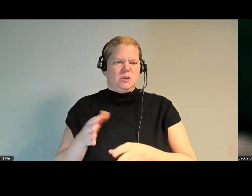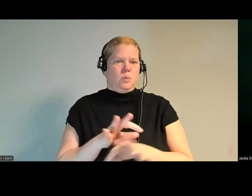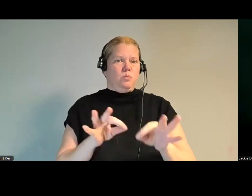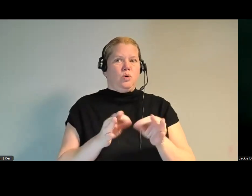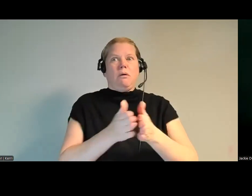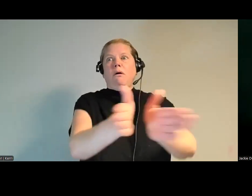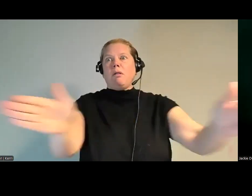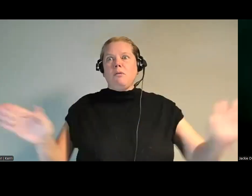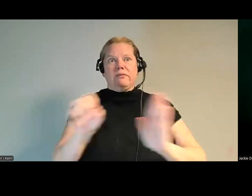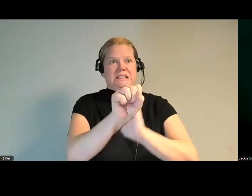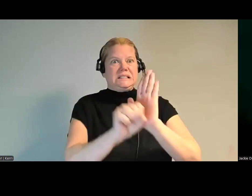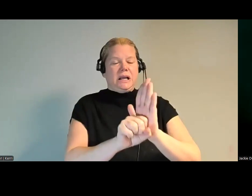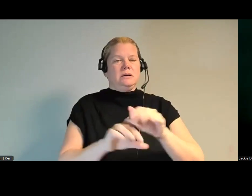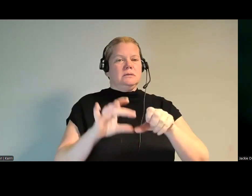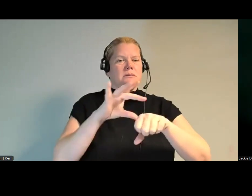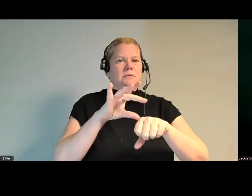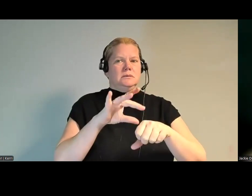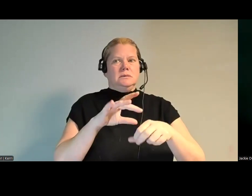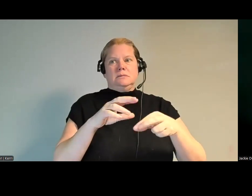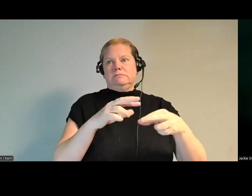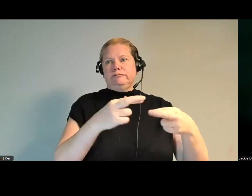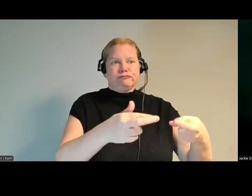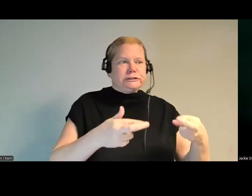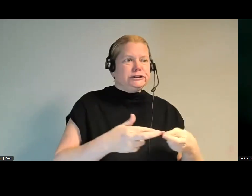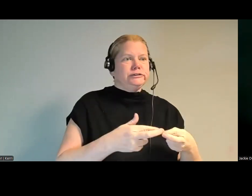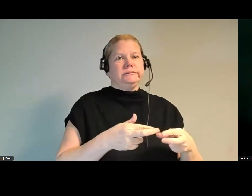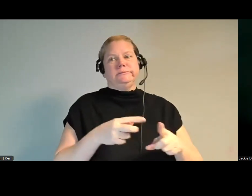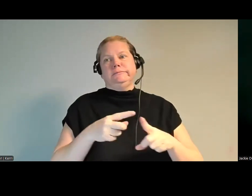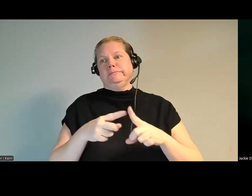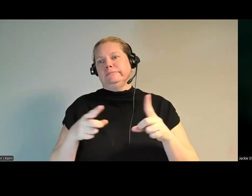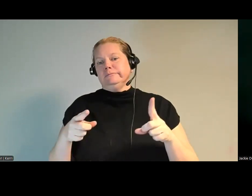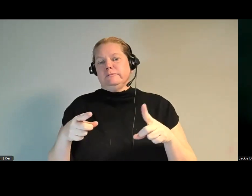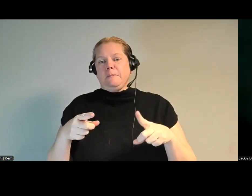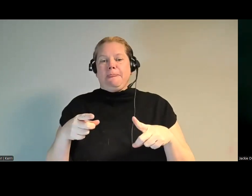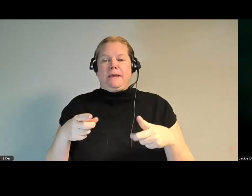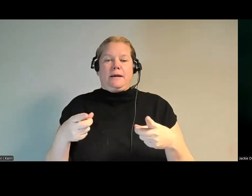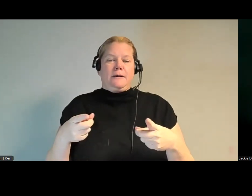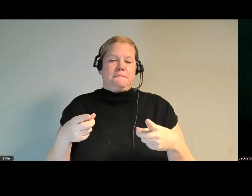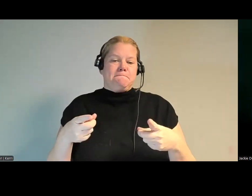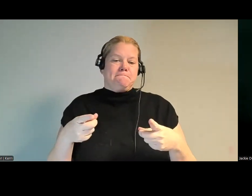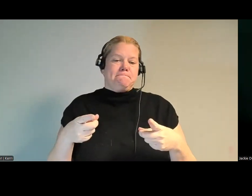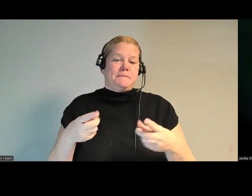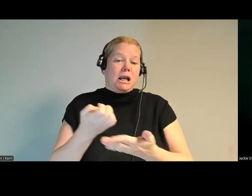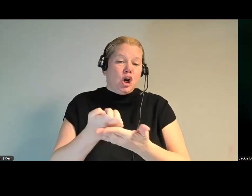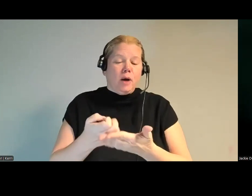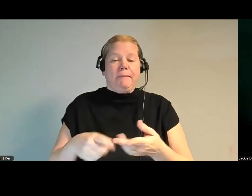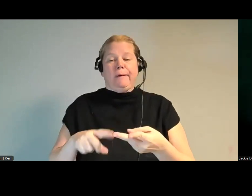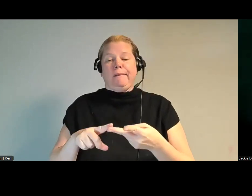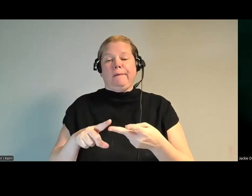want to look at from a geographic basis, from economic basis, from demographics like race,